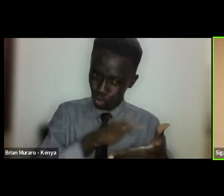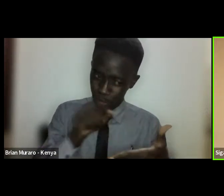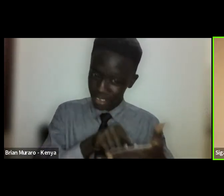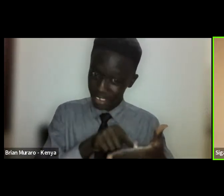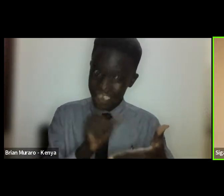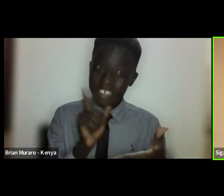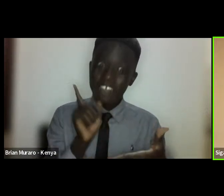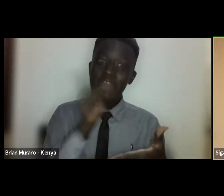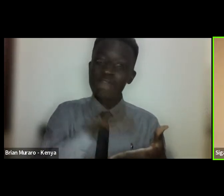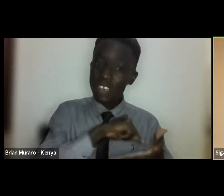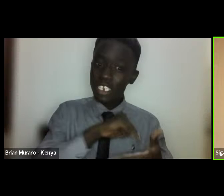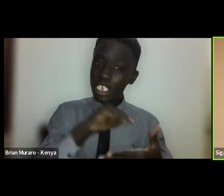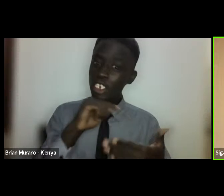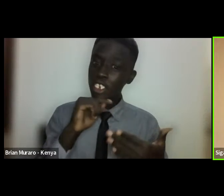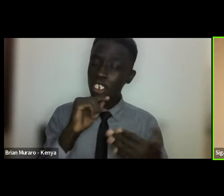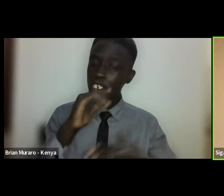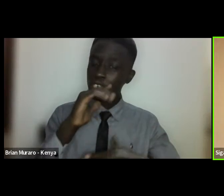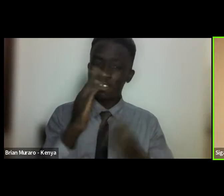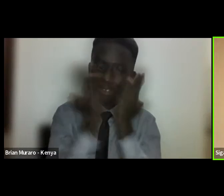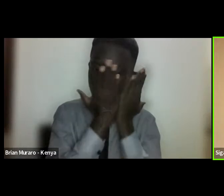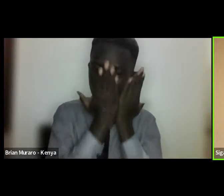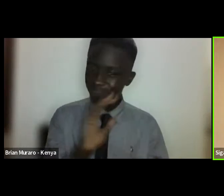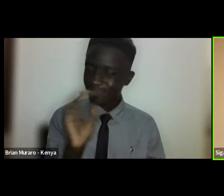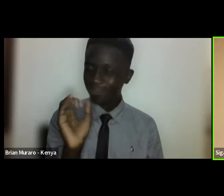often become victims